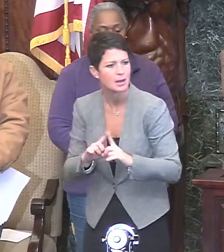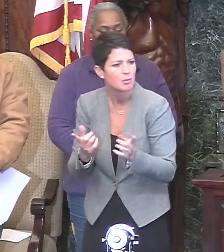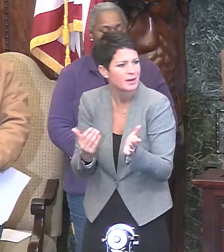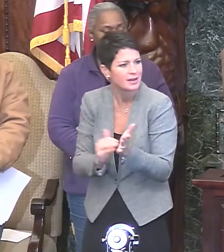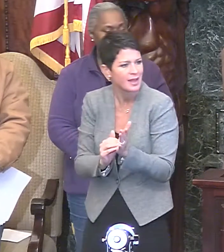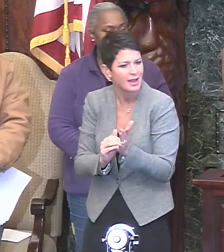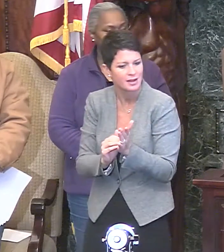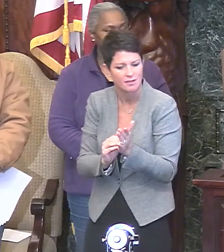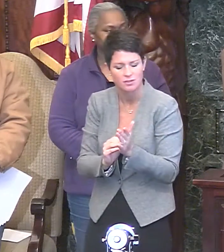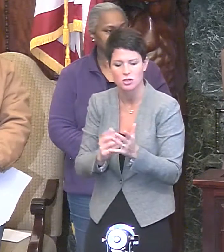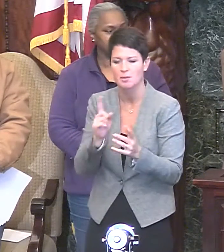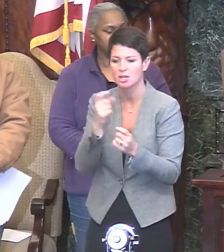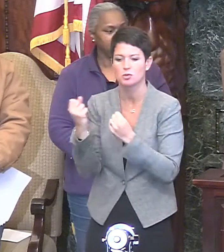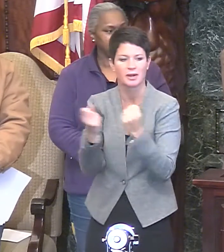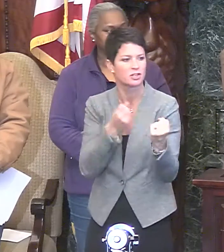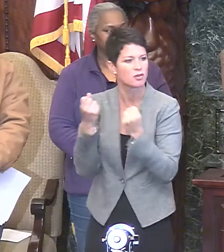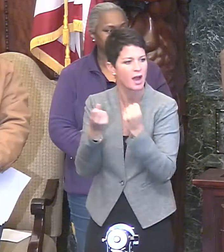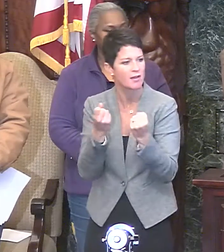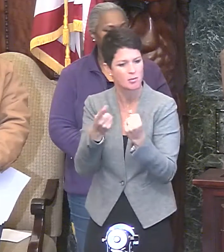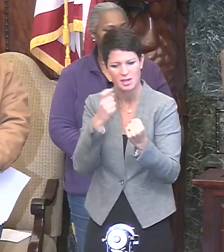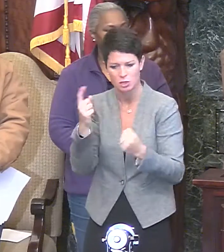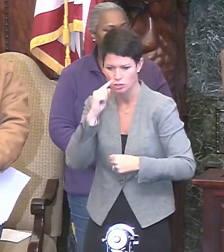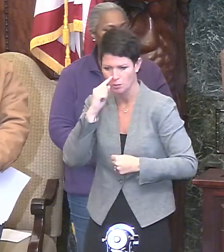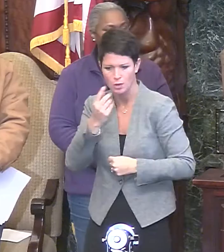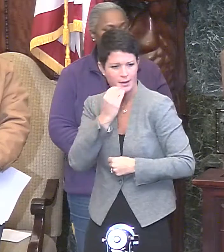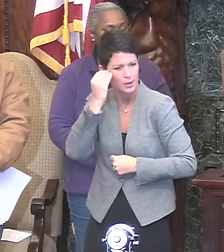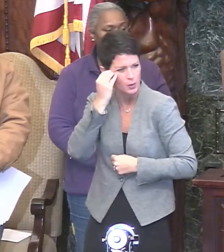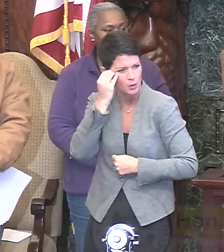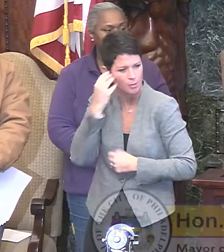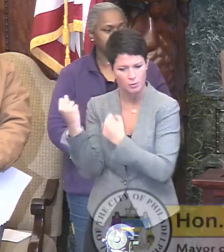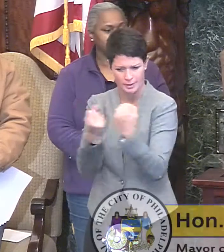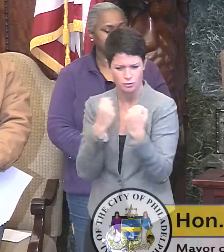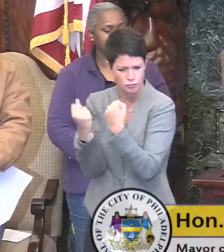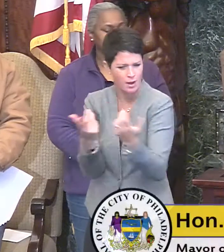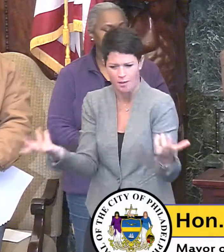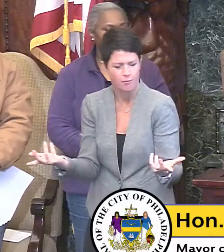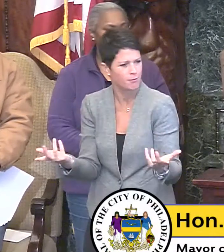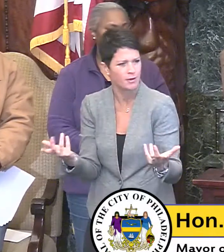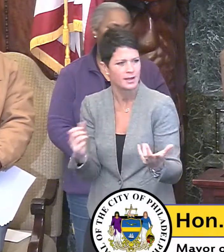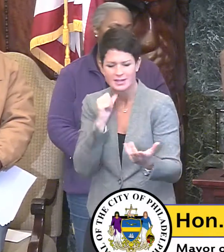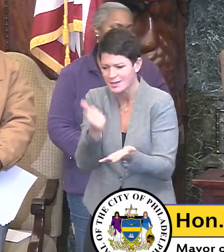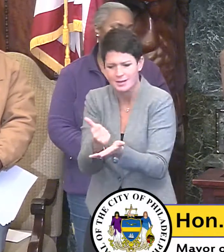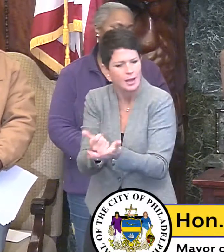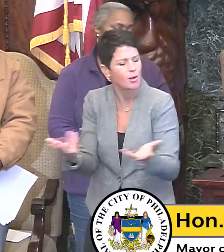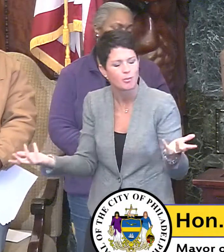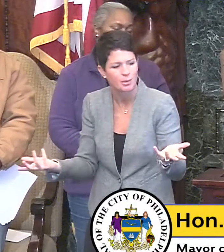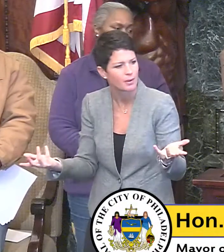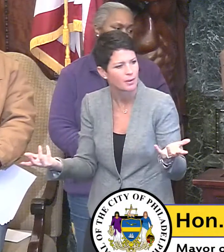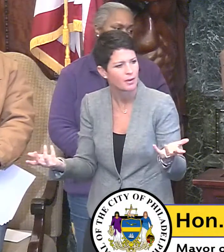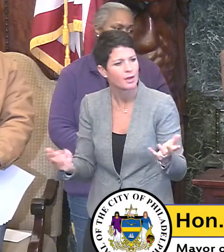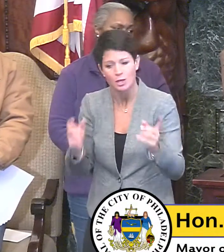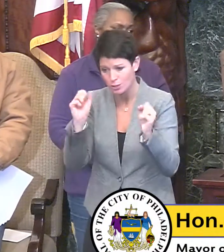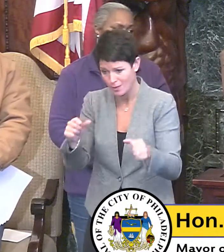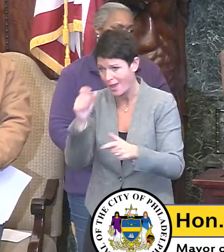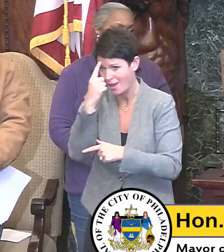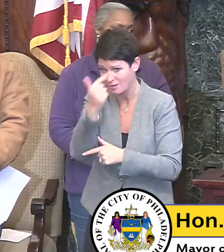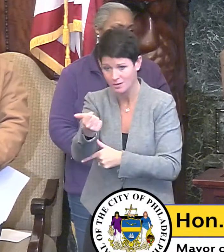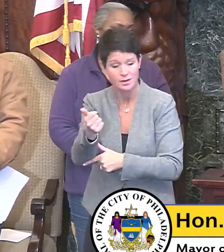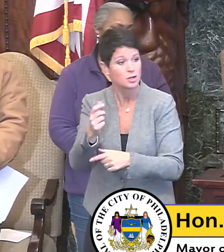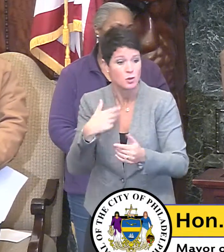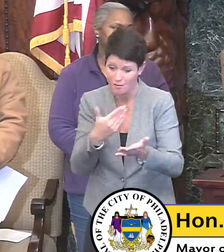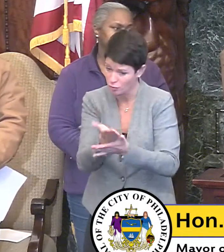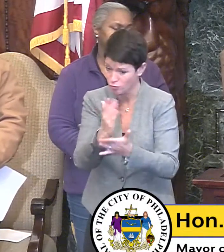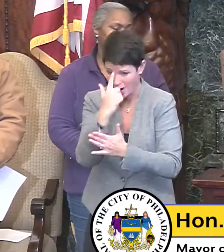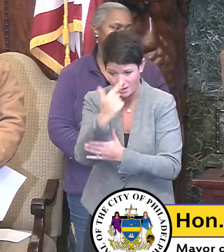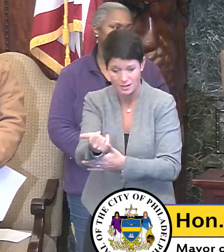of taking your car out because you feel like driving it, to me, it's just not helpful. I mean, certainly you can do it. You have a right to